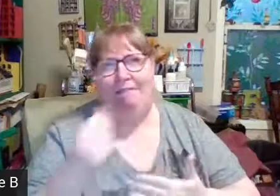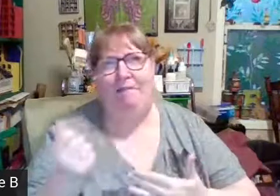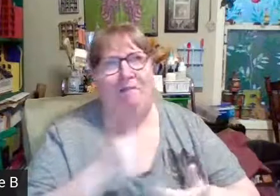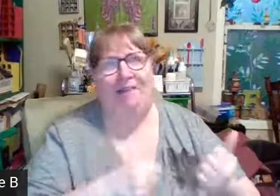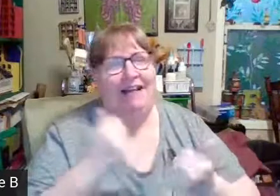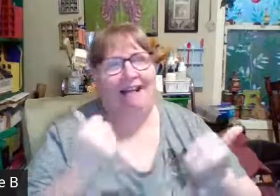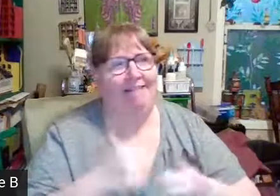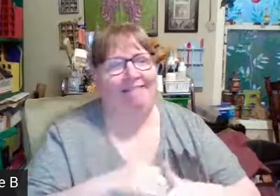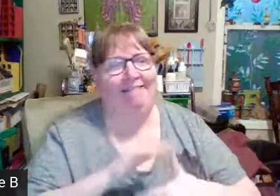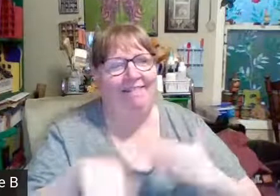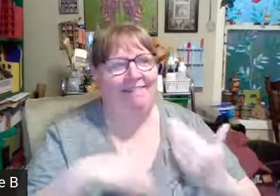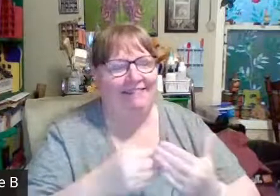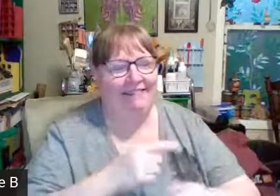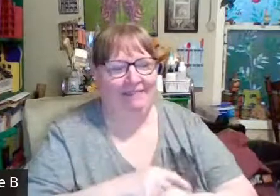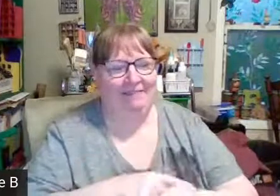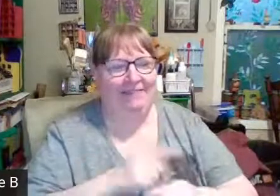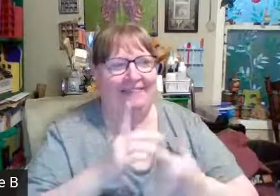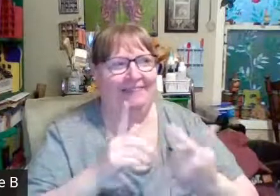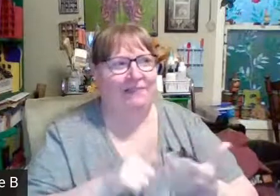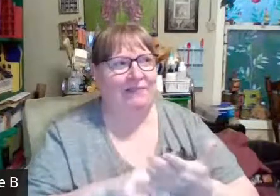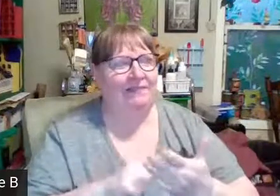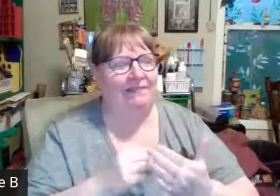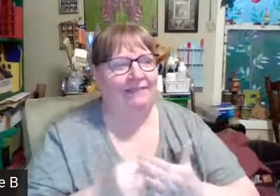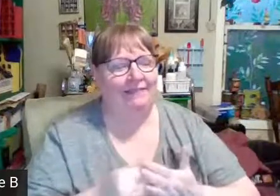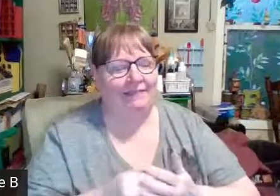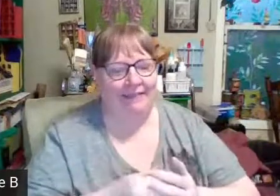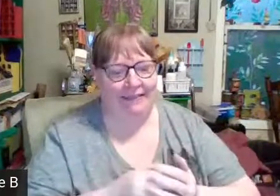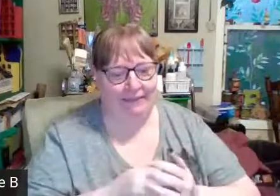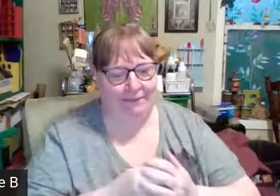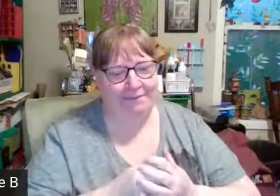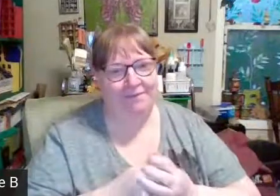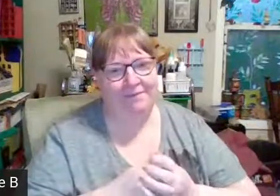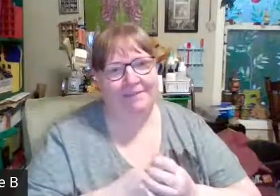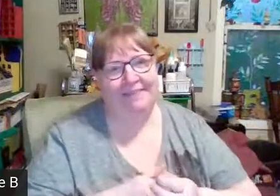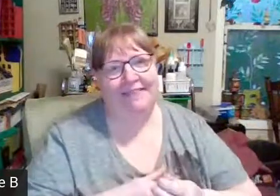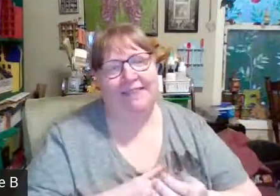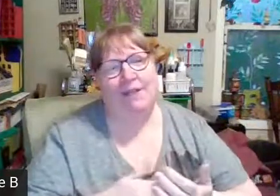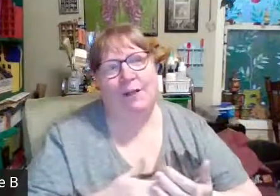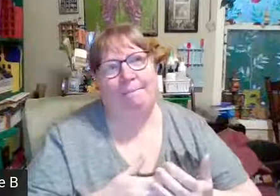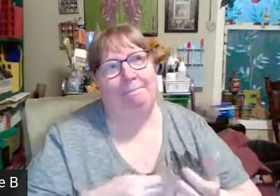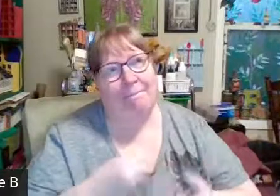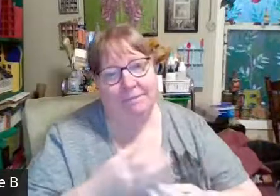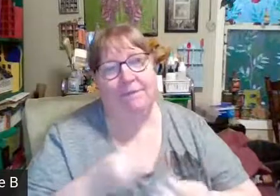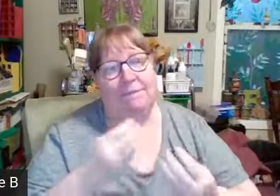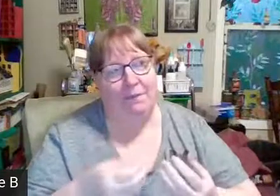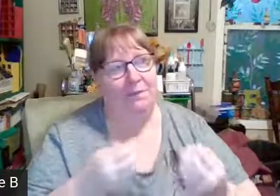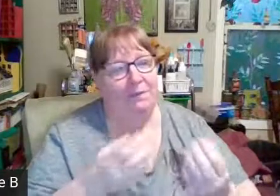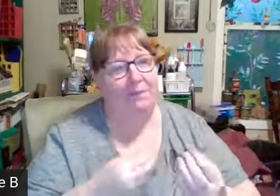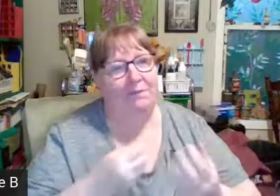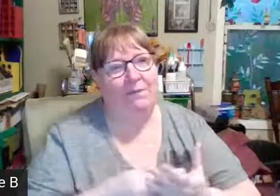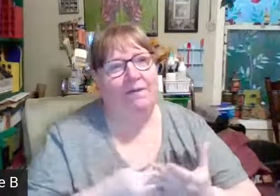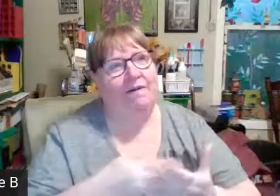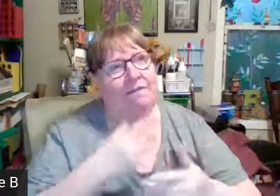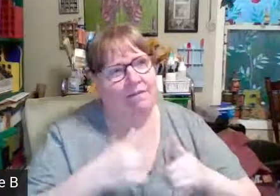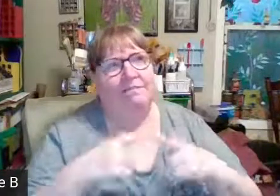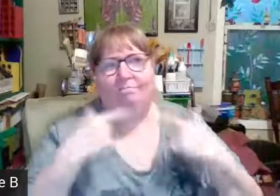last 2 months, where literally some folks received multiple packages from different things with the wishes. That's not normal. That's